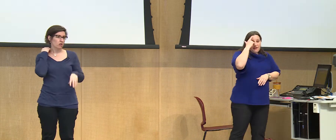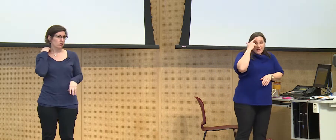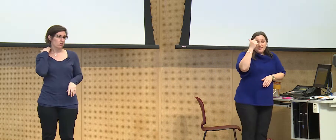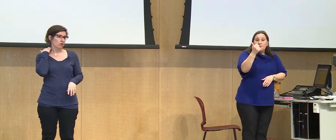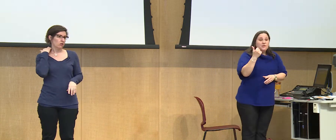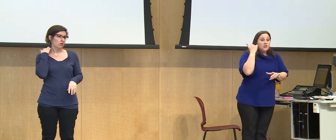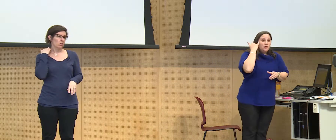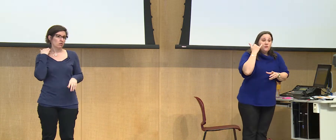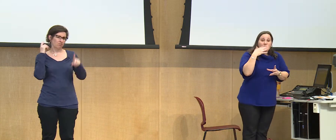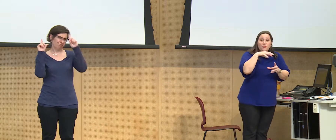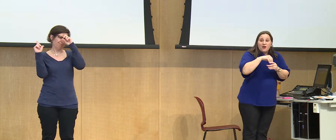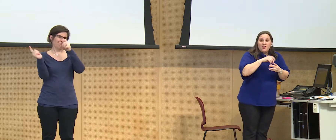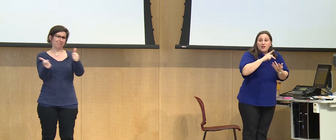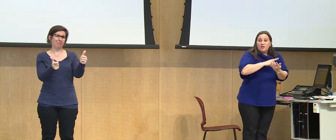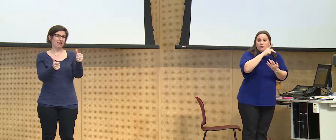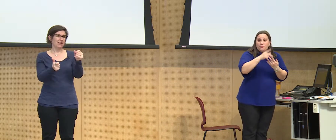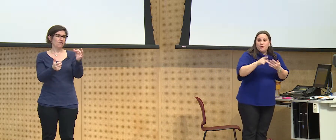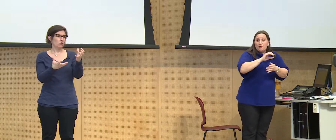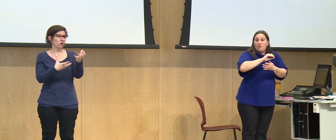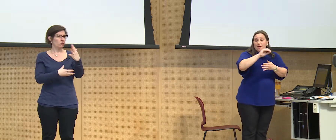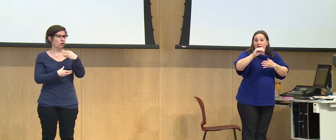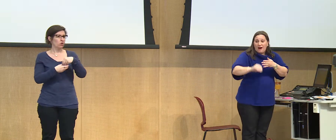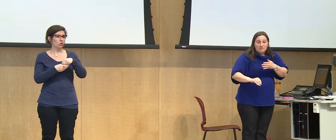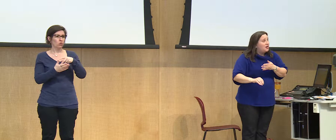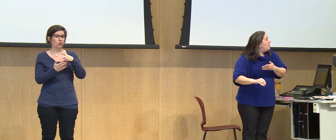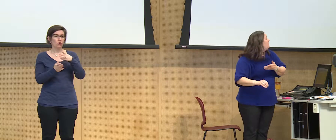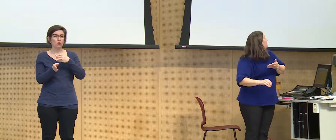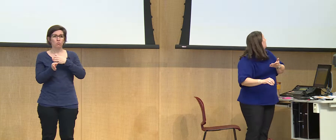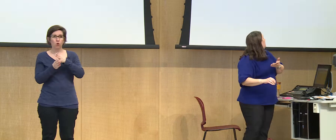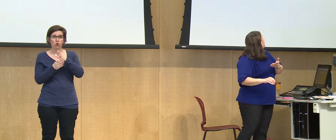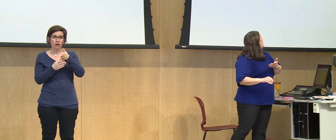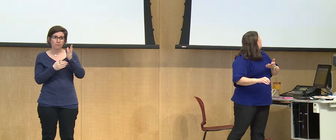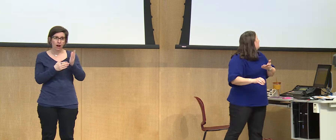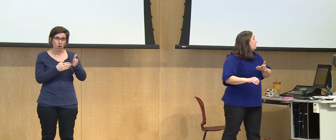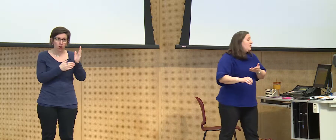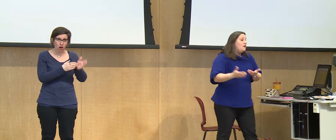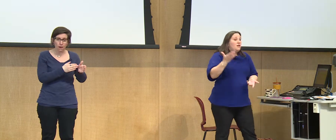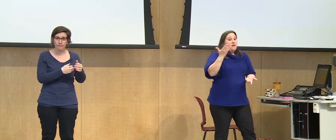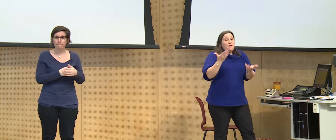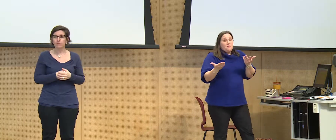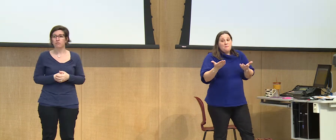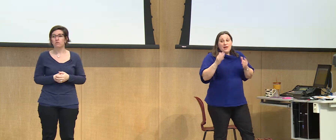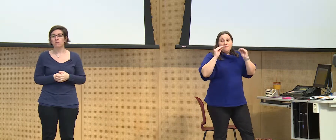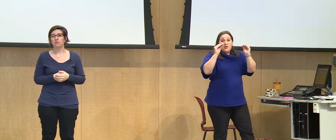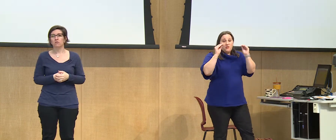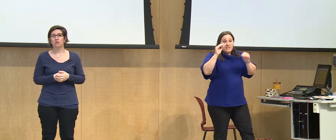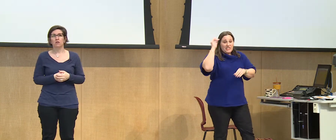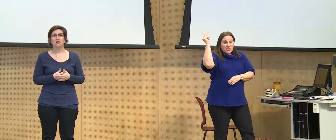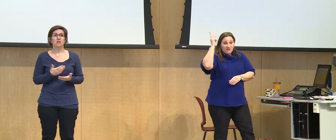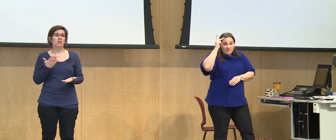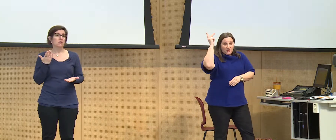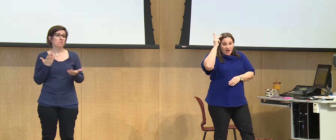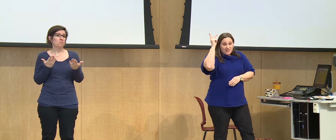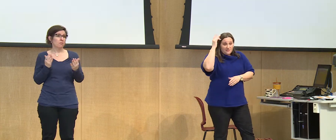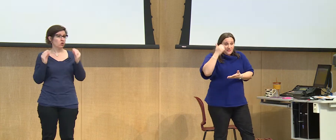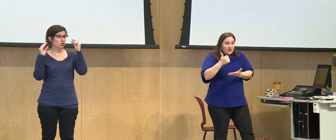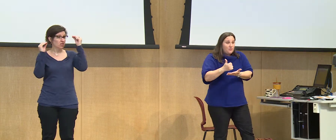it's up to you if you want to include program outcomes. Maybe your teaching philosophy would